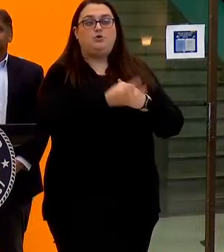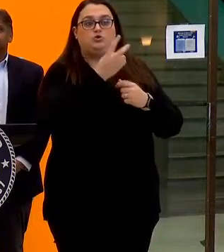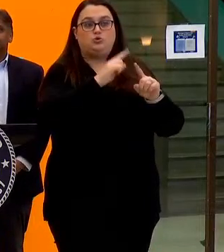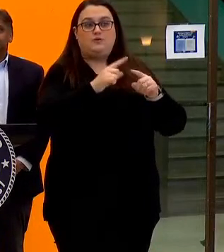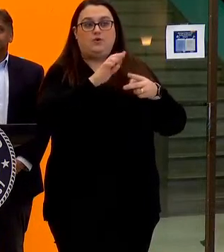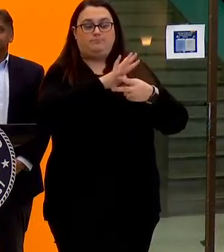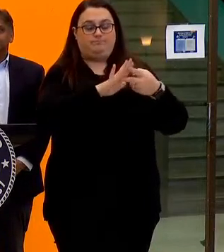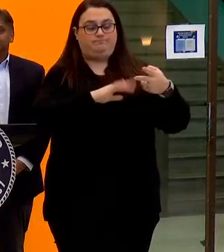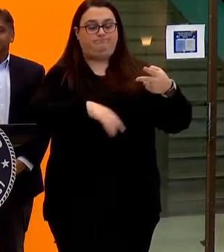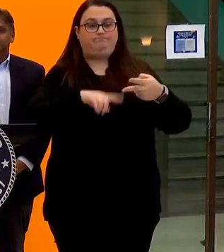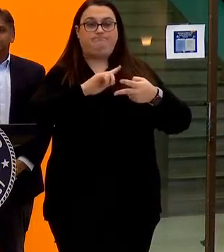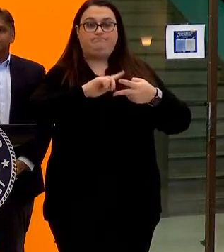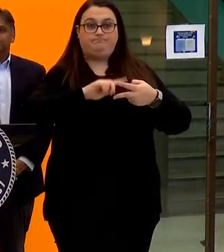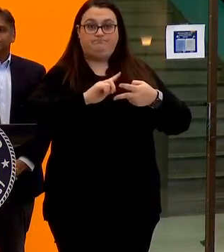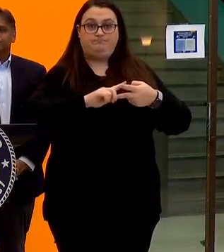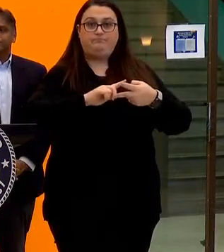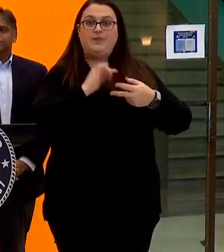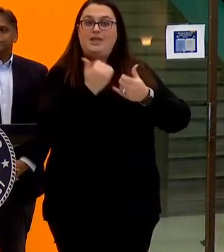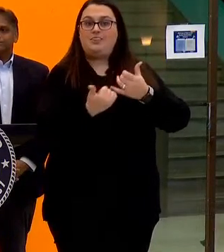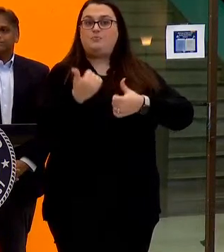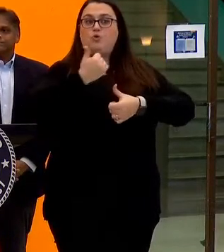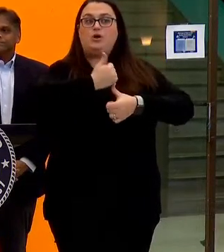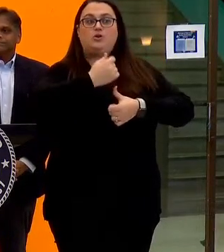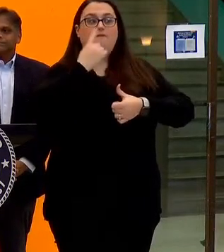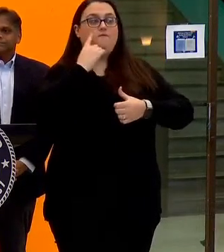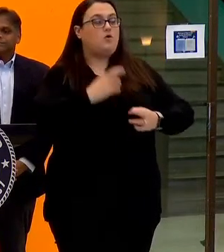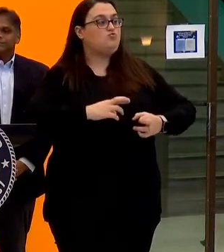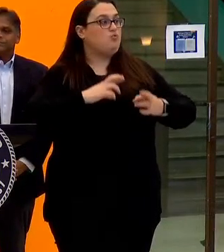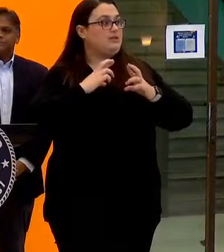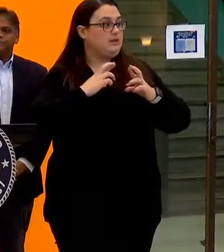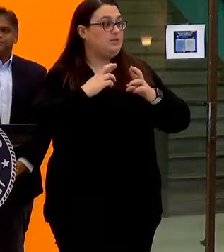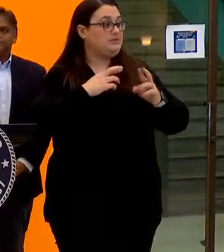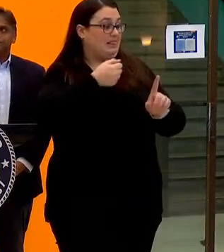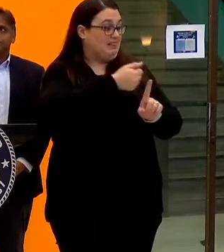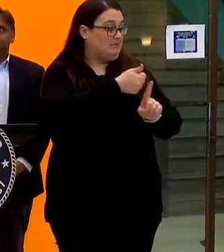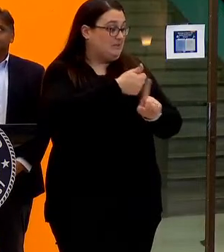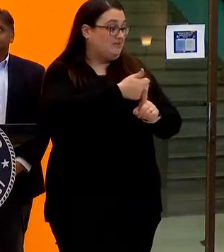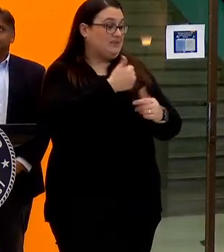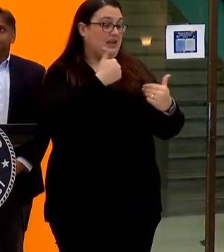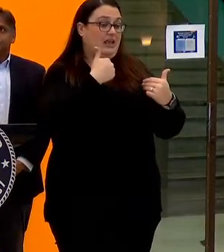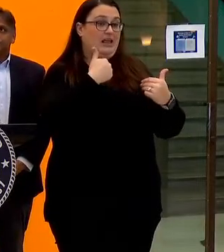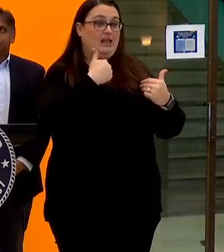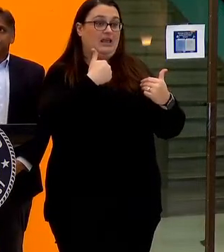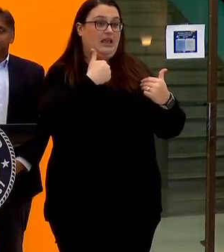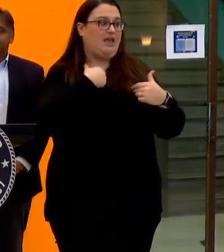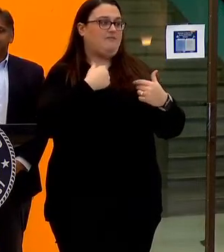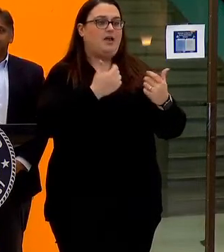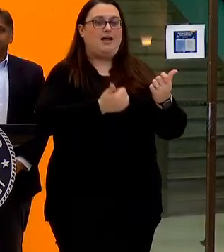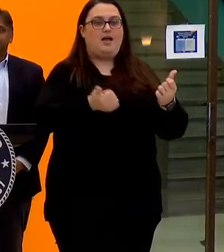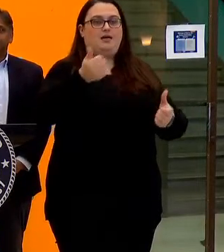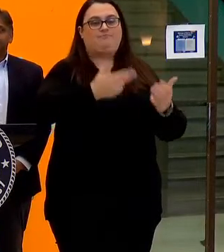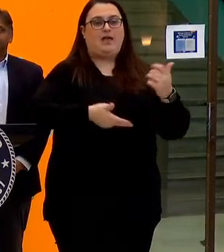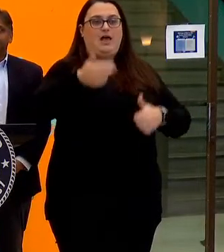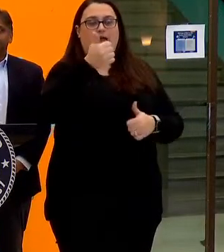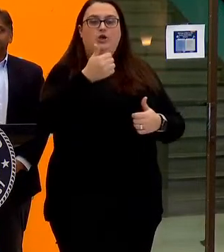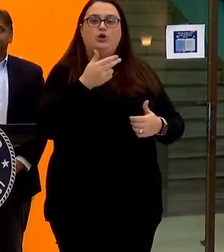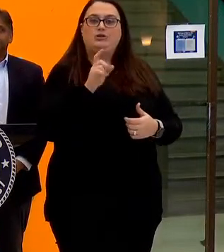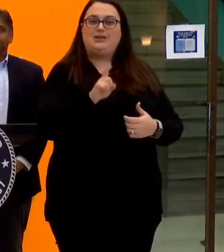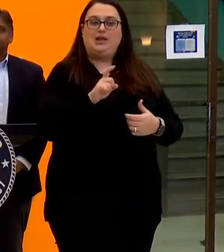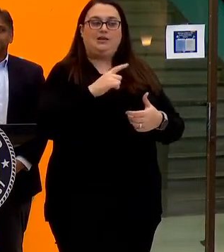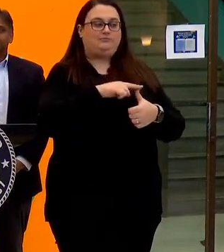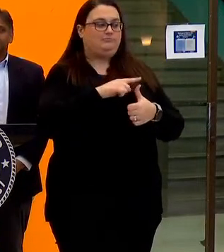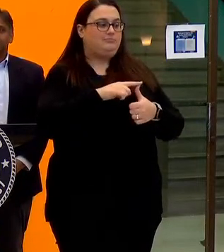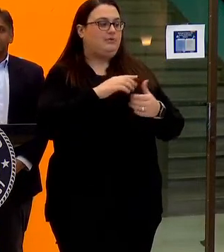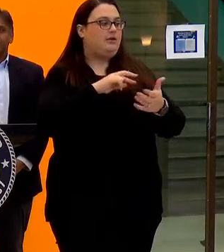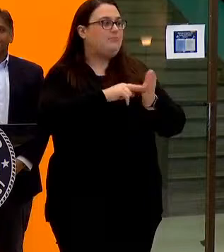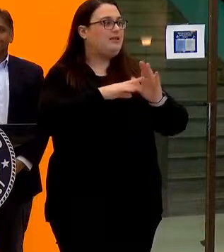tracks. Track one is our prioritization of our residents who may be experiencing the greatest need. Again, this includes